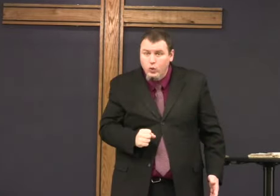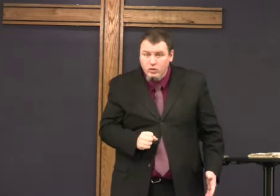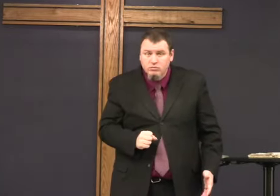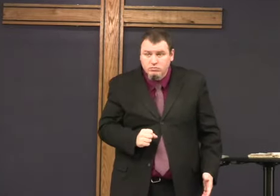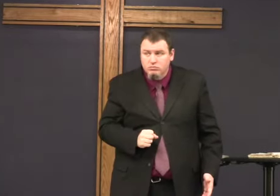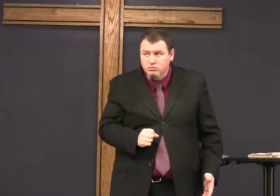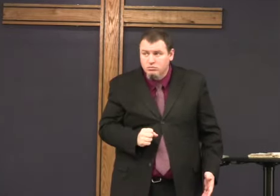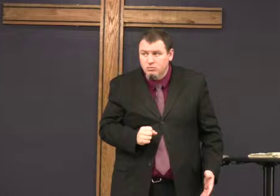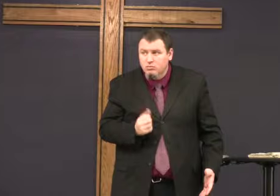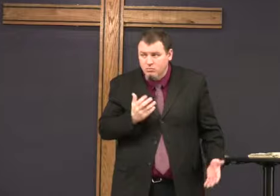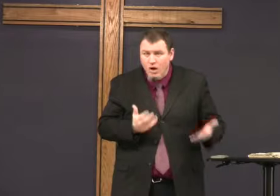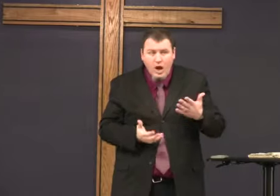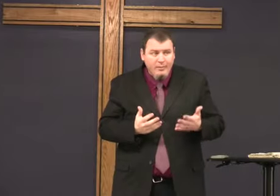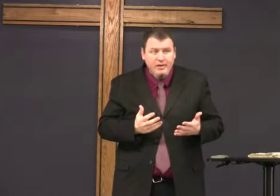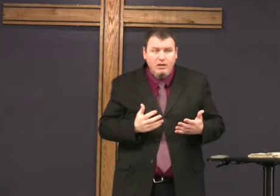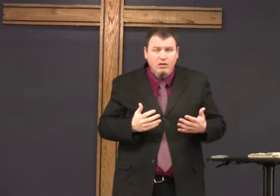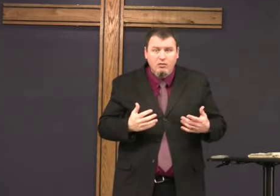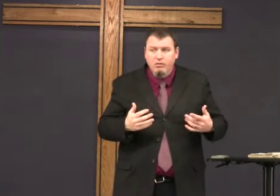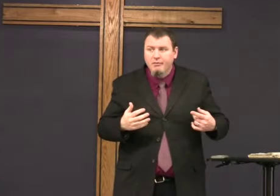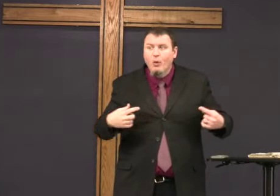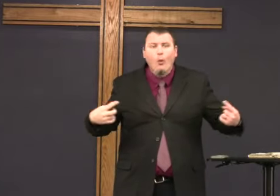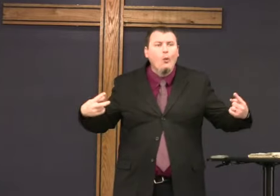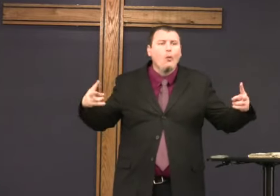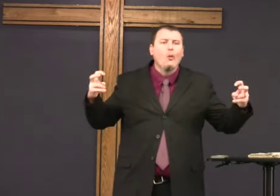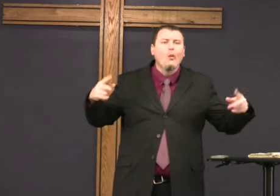It probably means old.